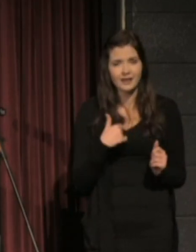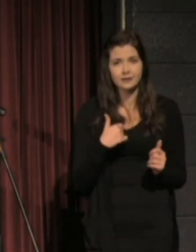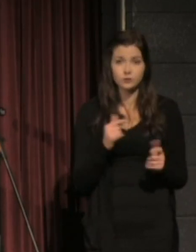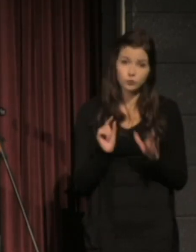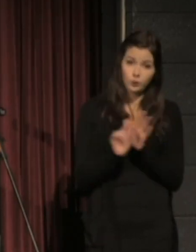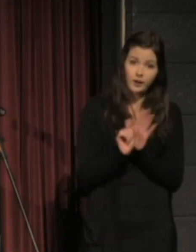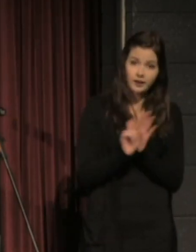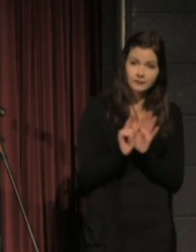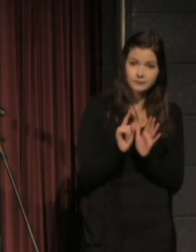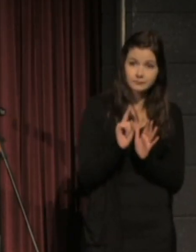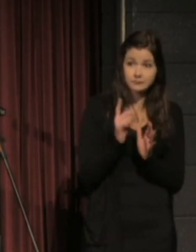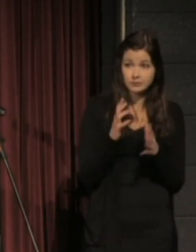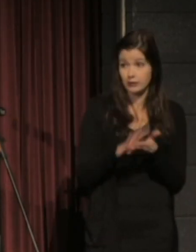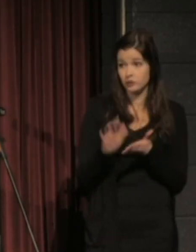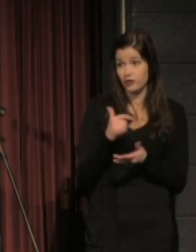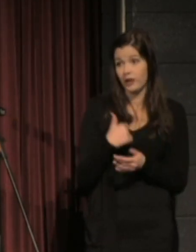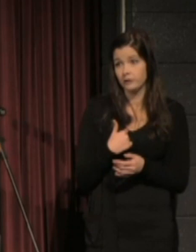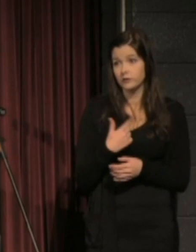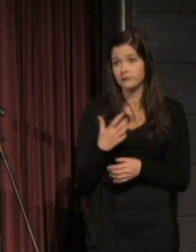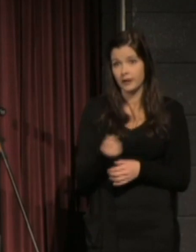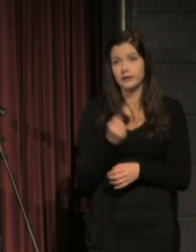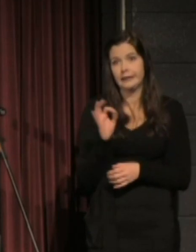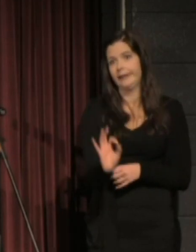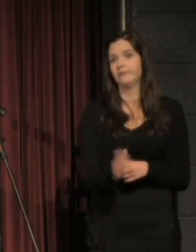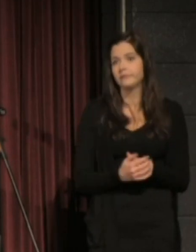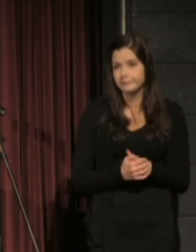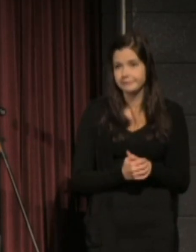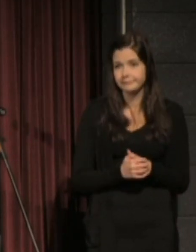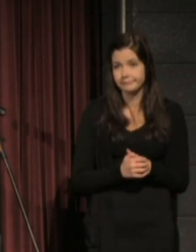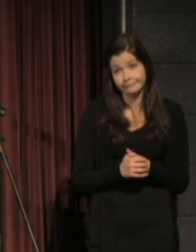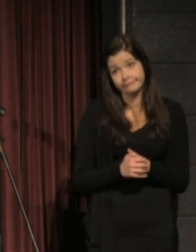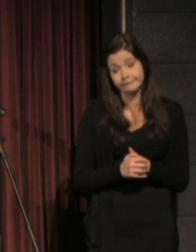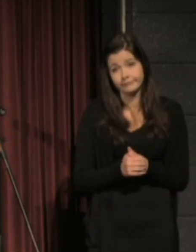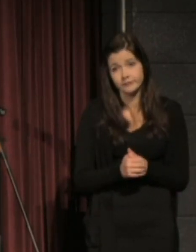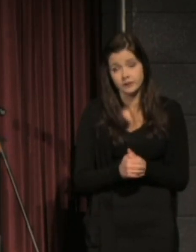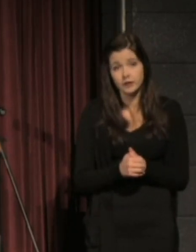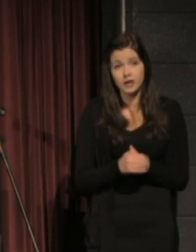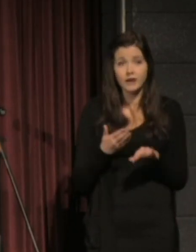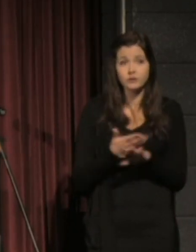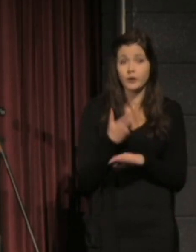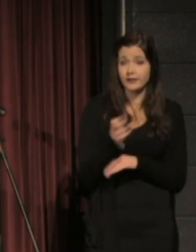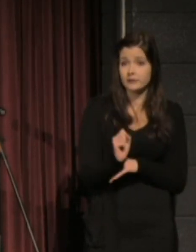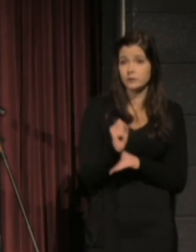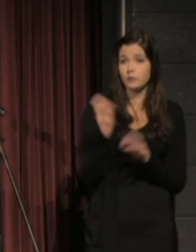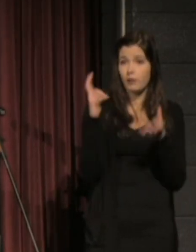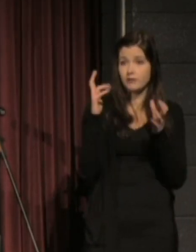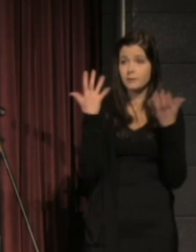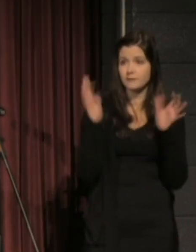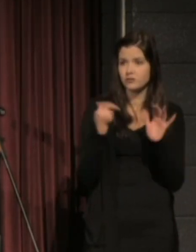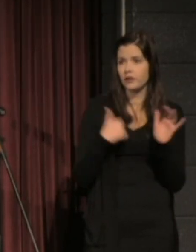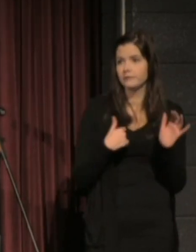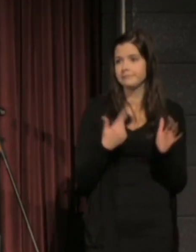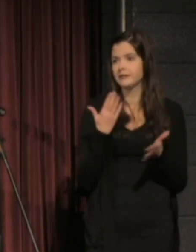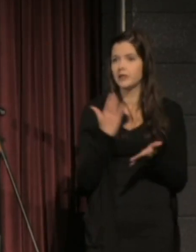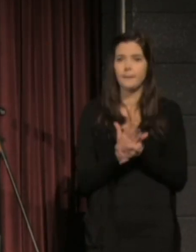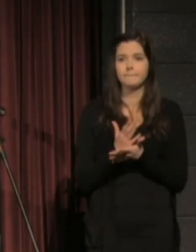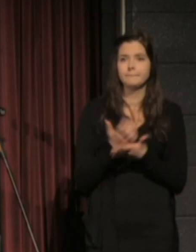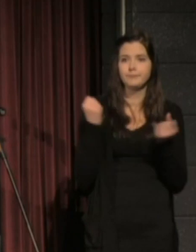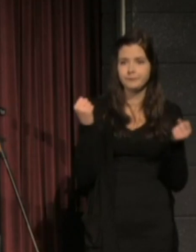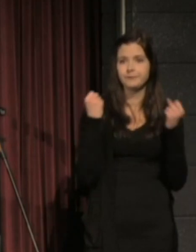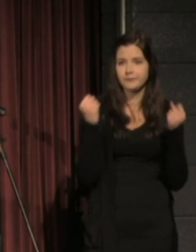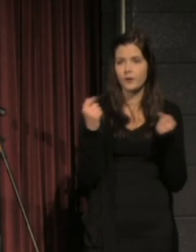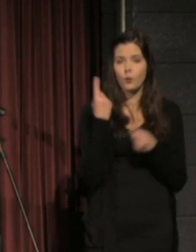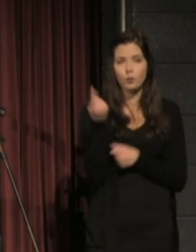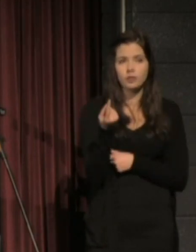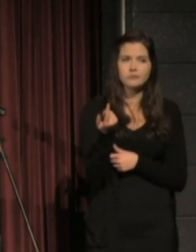in college, I would have received a big, huge F. After high school basketball ended, I completely stopped working out. I only